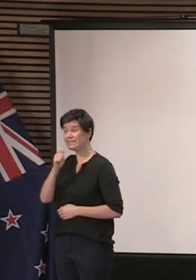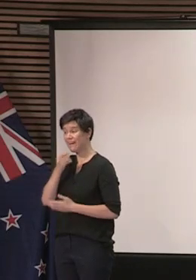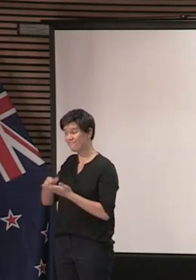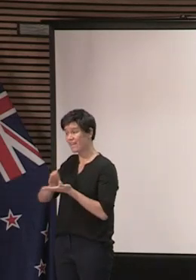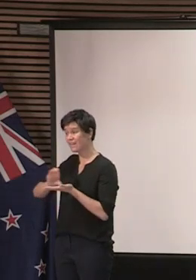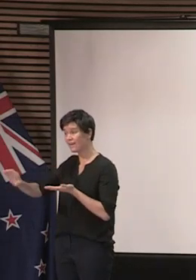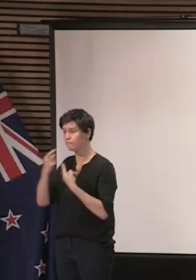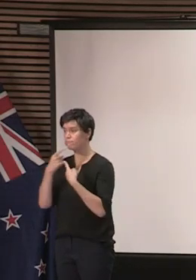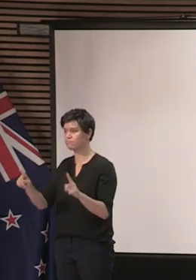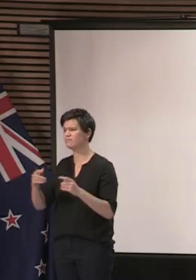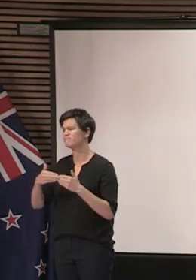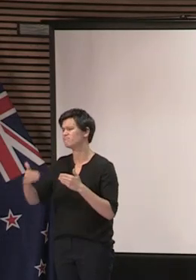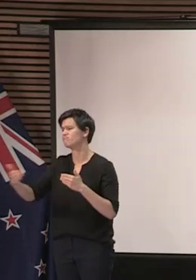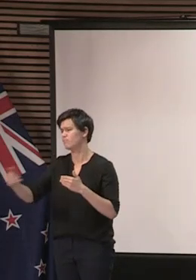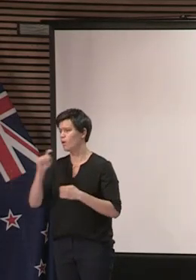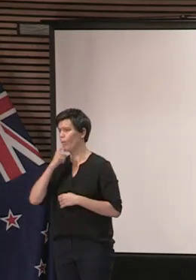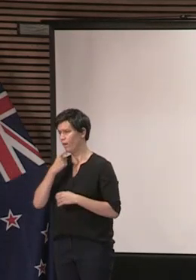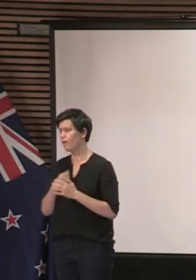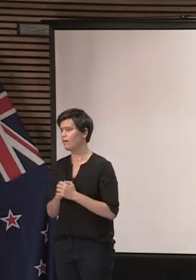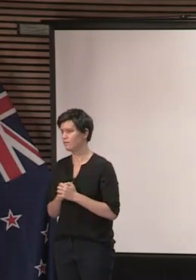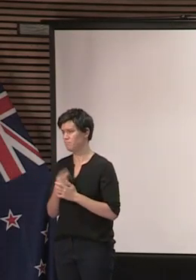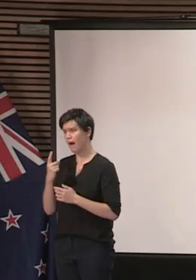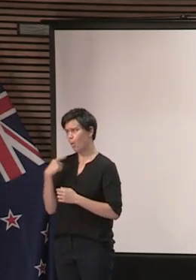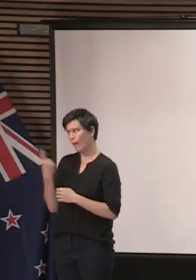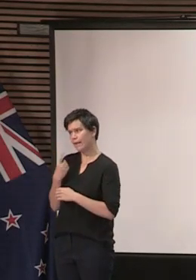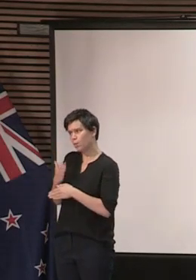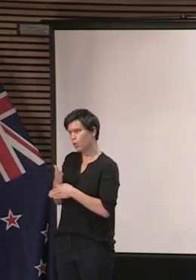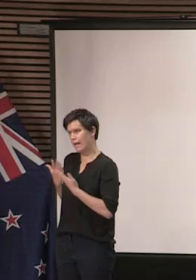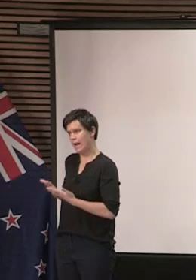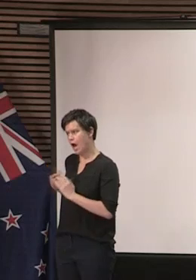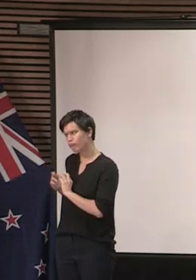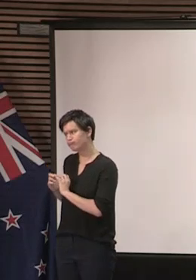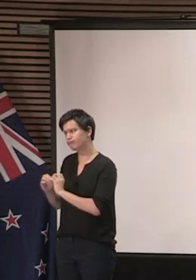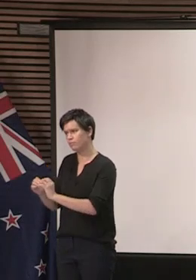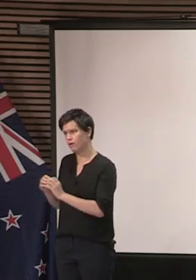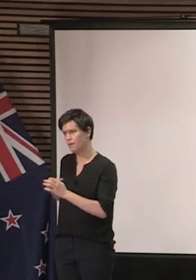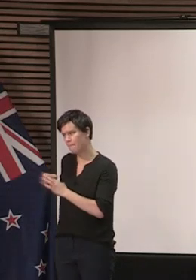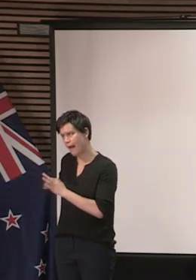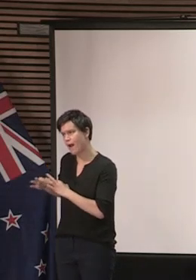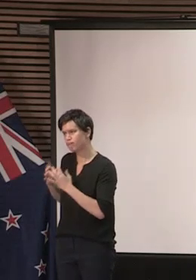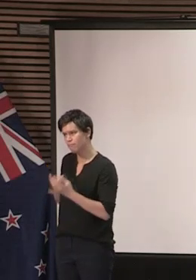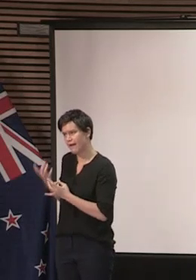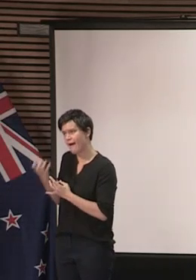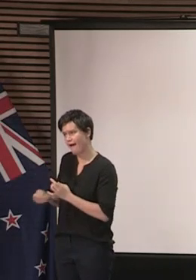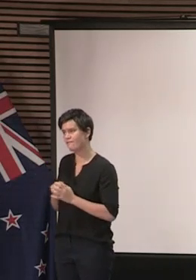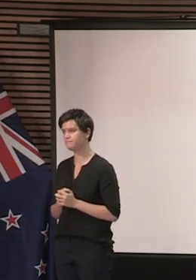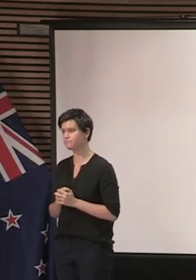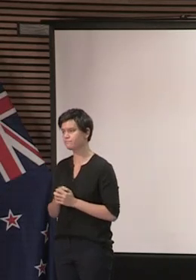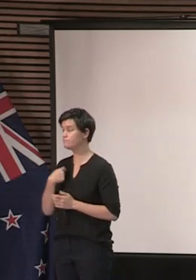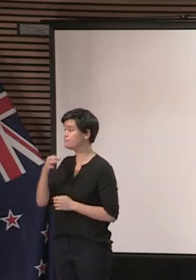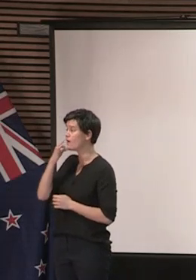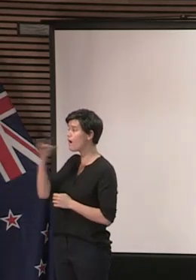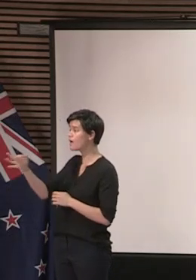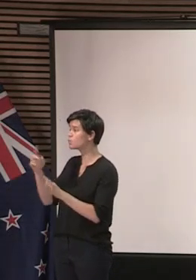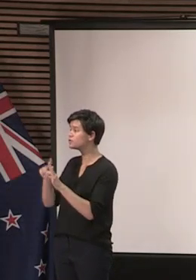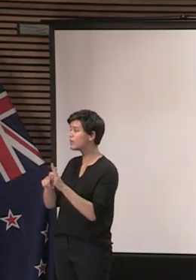days, but as you've heard us talking about, it's something that we've been working on actively over the past week. Yes. Dr. Bloomfield, are